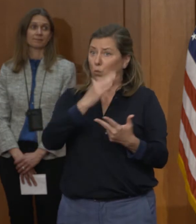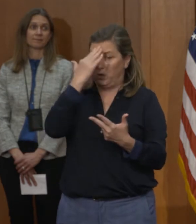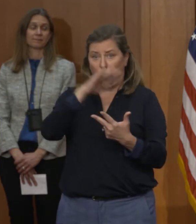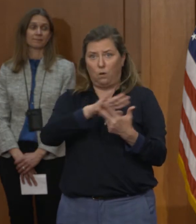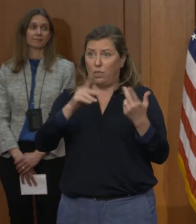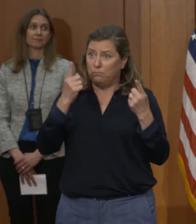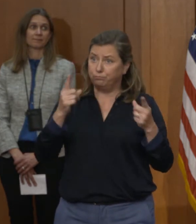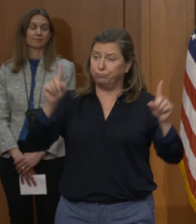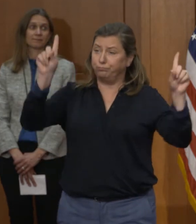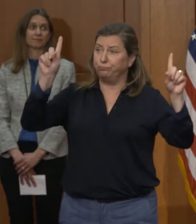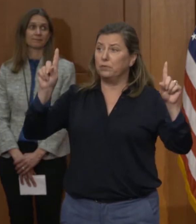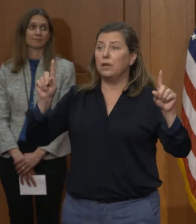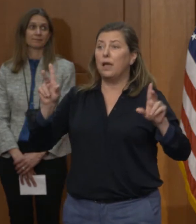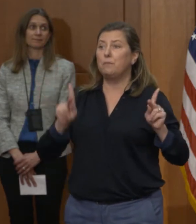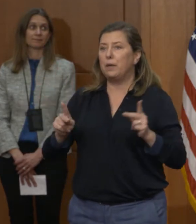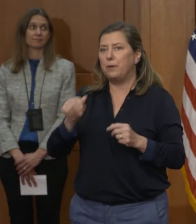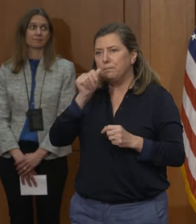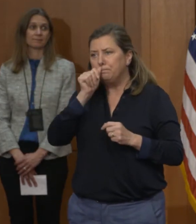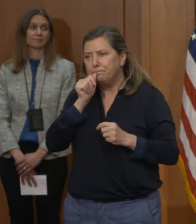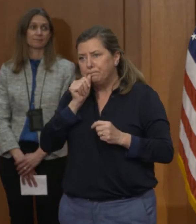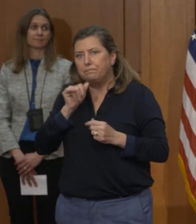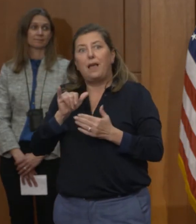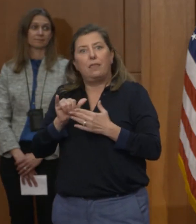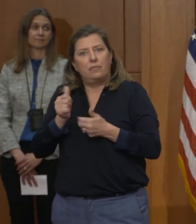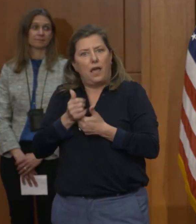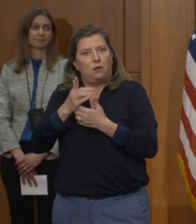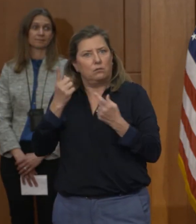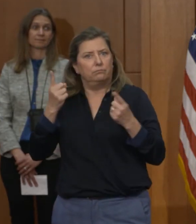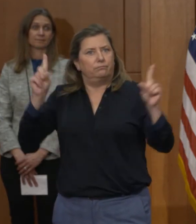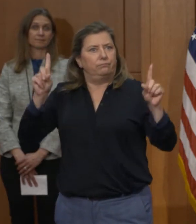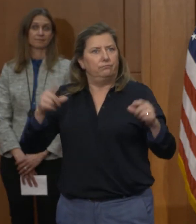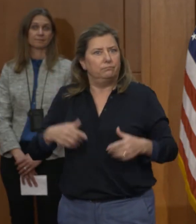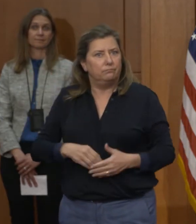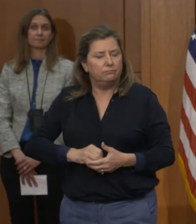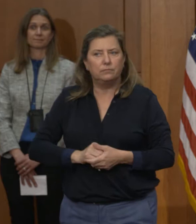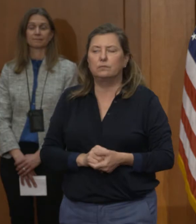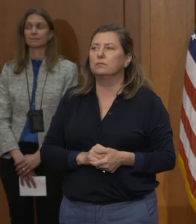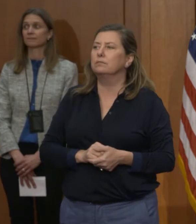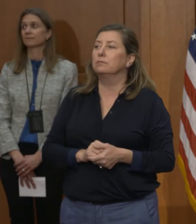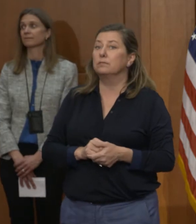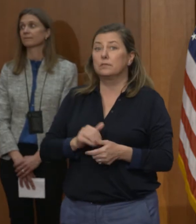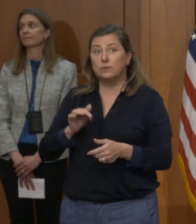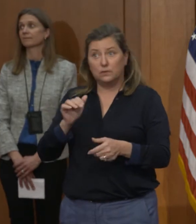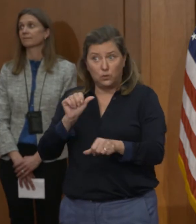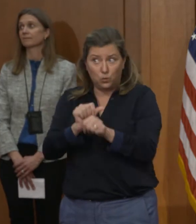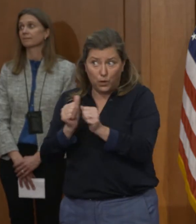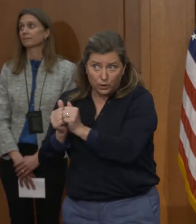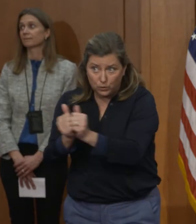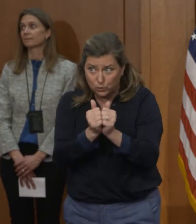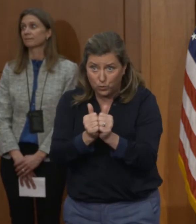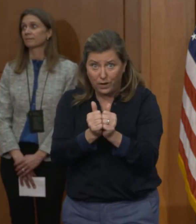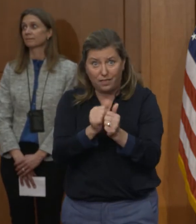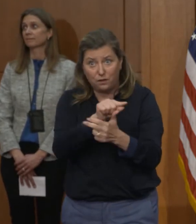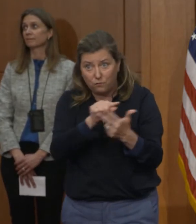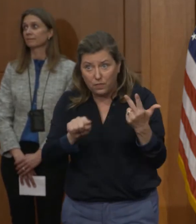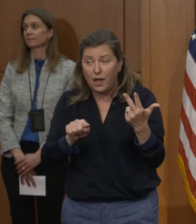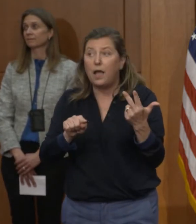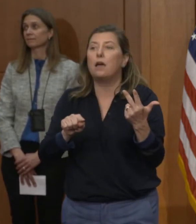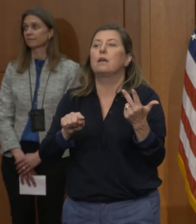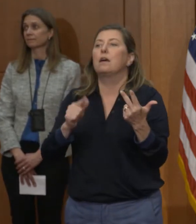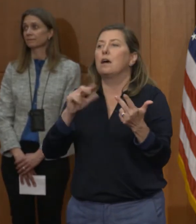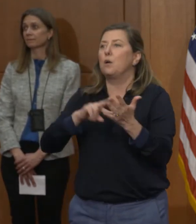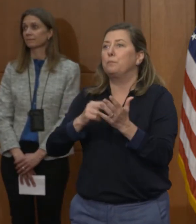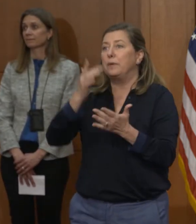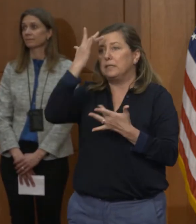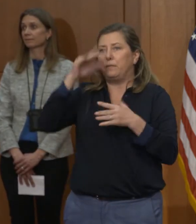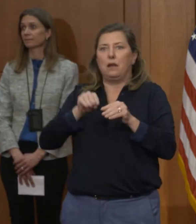the sacrifices of Virginians are delivering results. Together, we have slowed the spread of this virus.